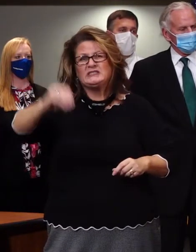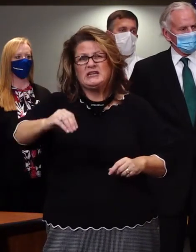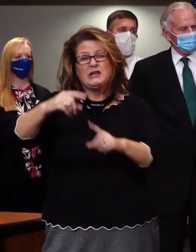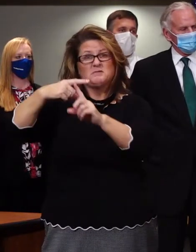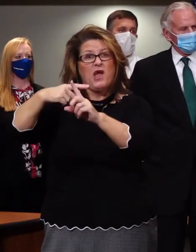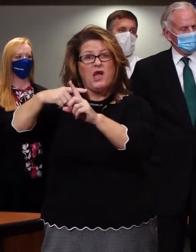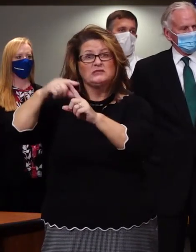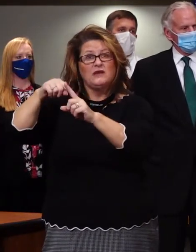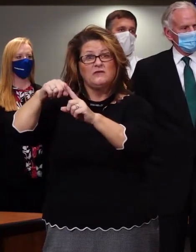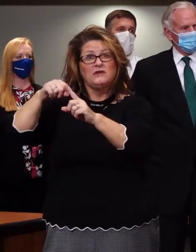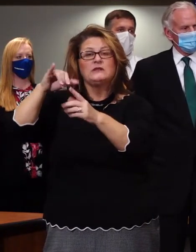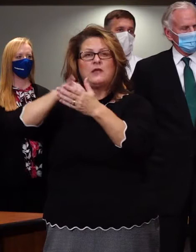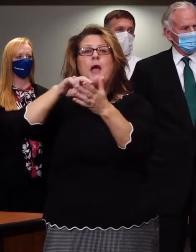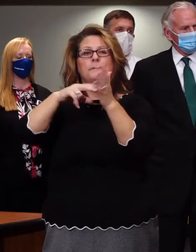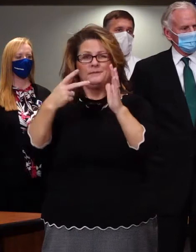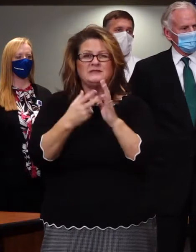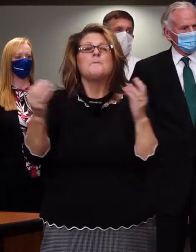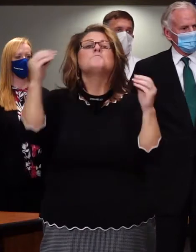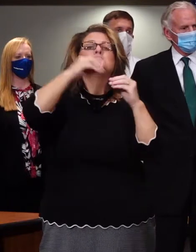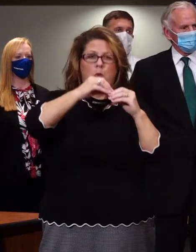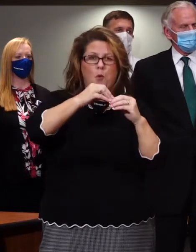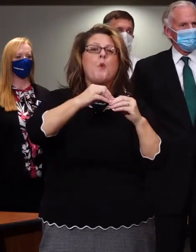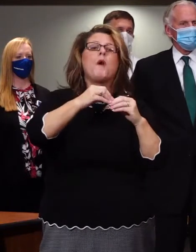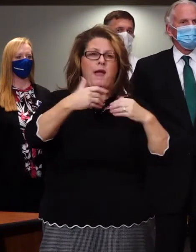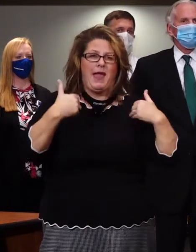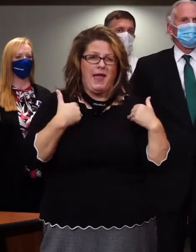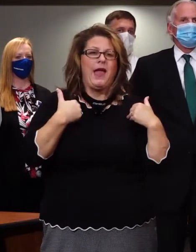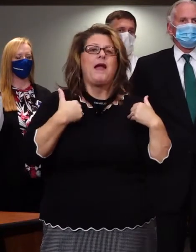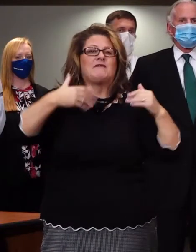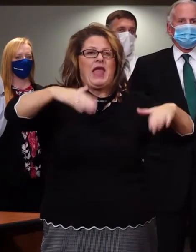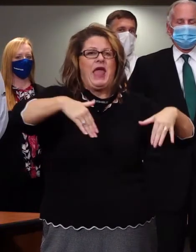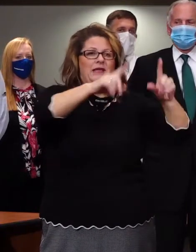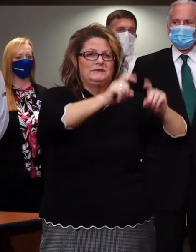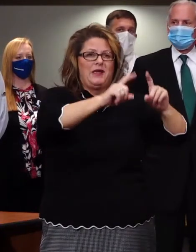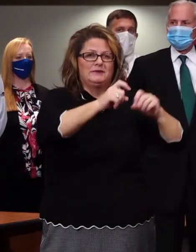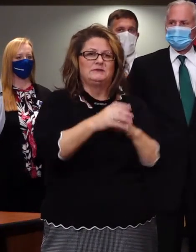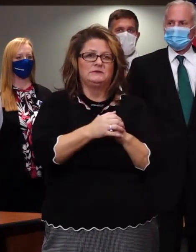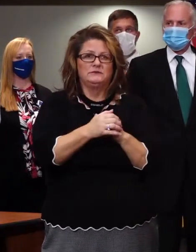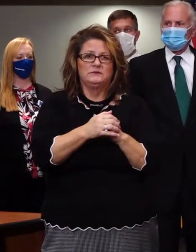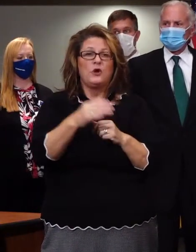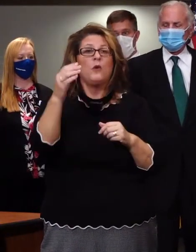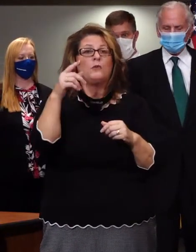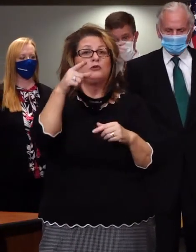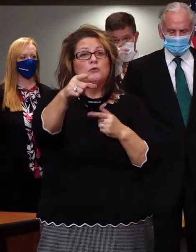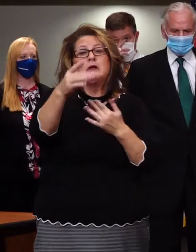deal more disease in the community that is currently undiagnosed. So the more people that you gather around, the more you increase your